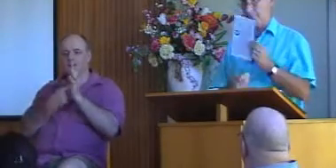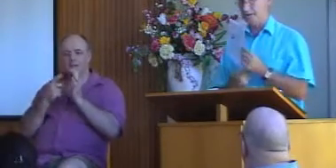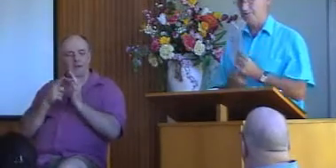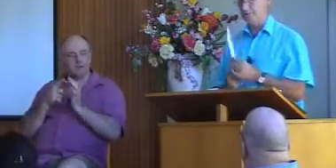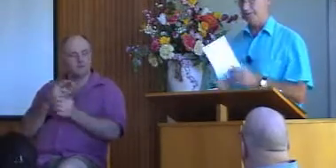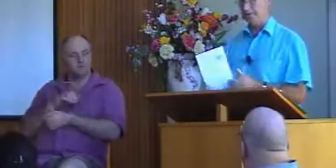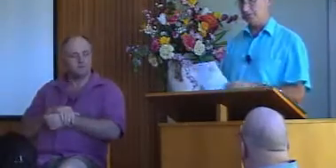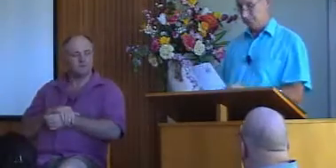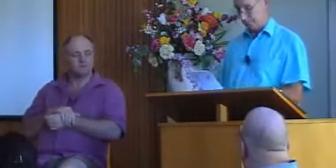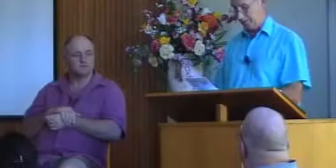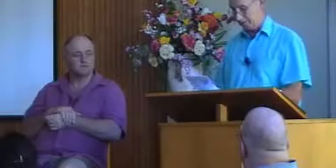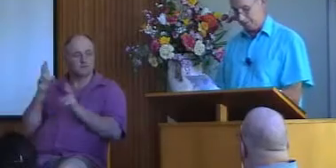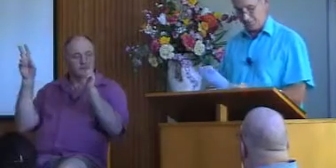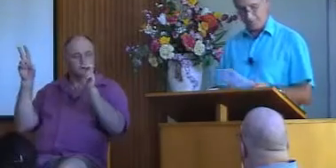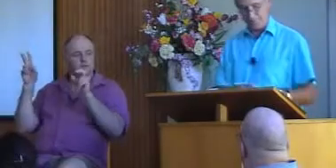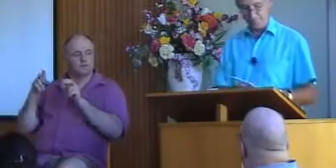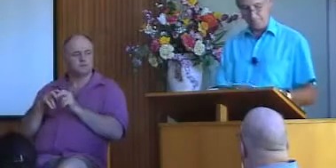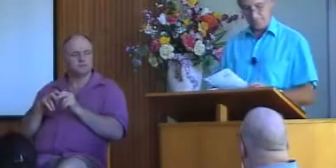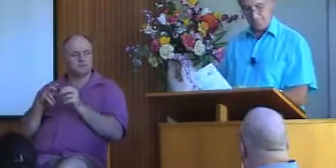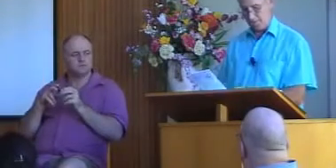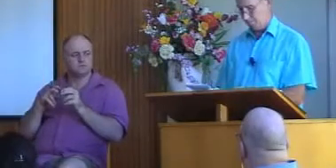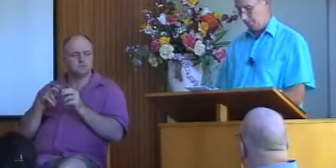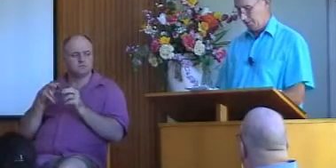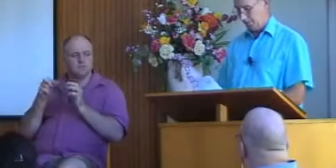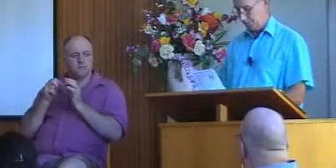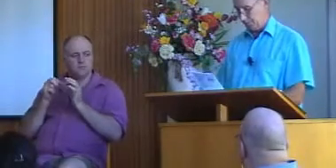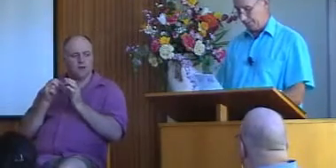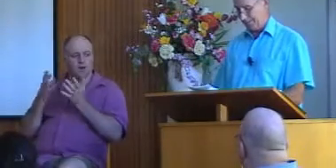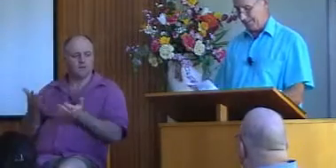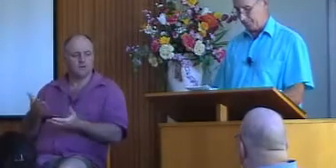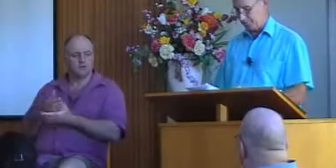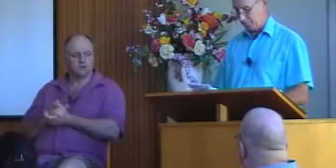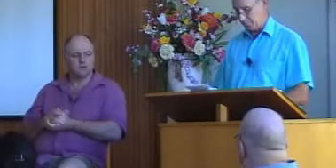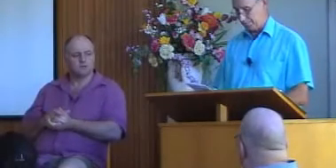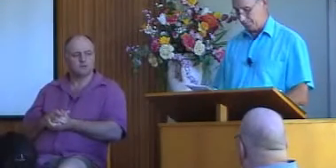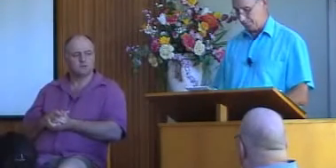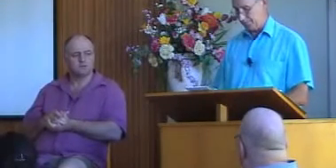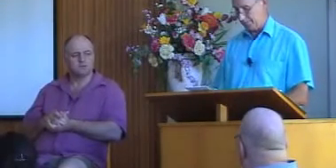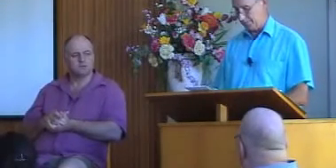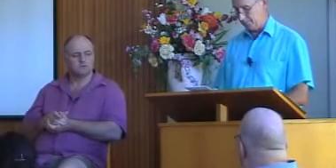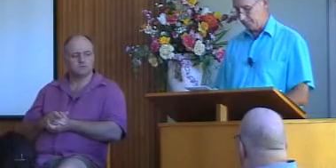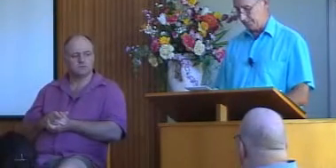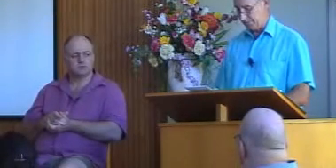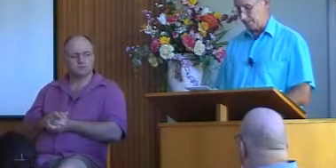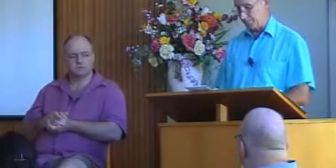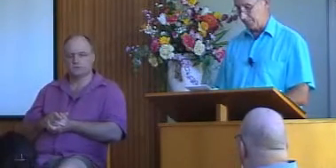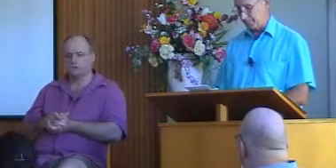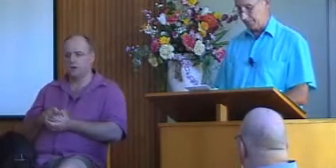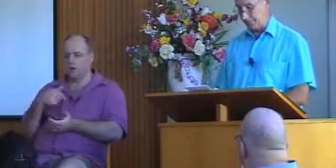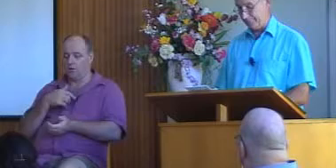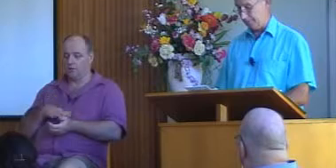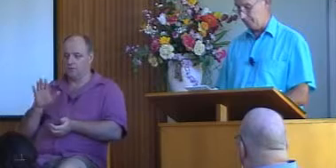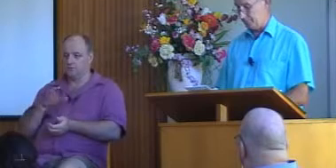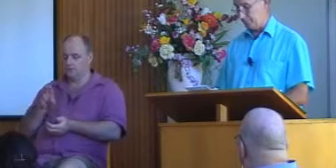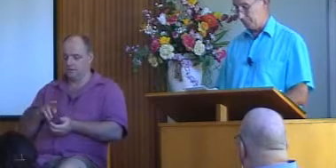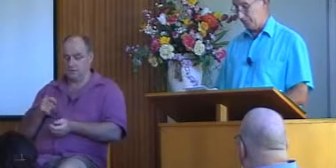on the front page of the Bible. And I kept it in the Bible ever since, more or less, the bookmark. And I like to read it